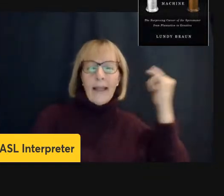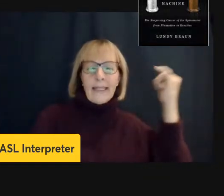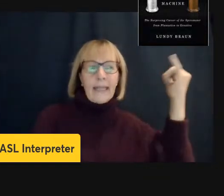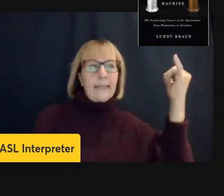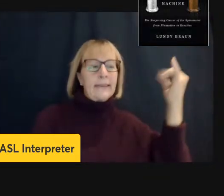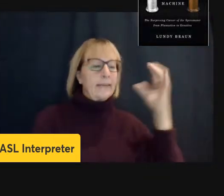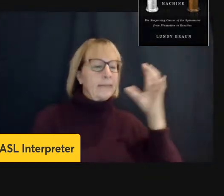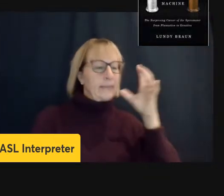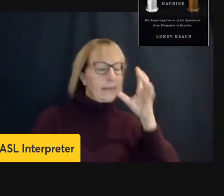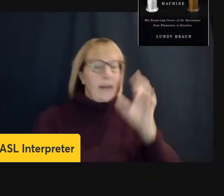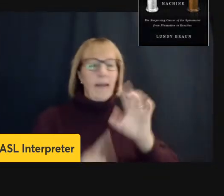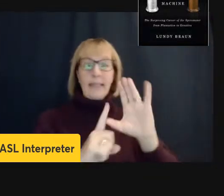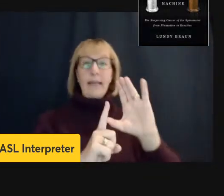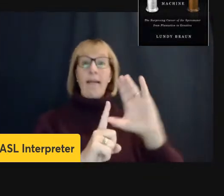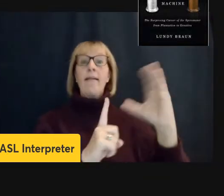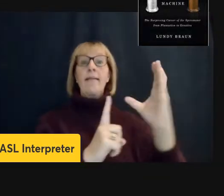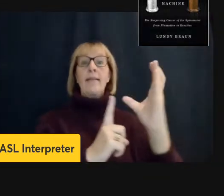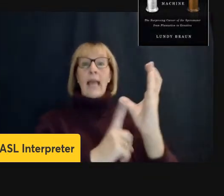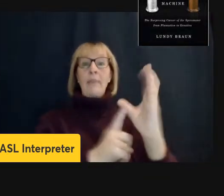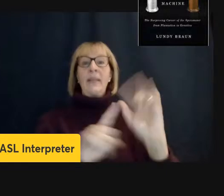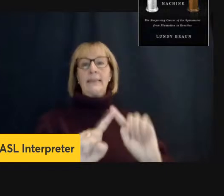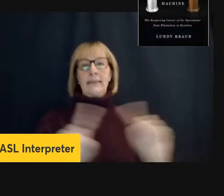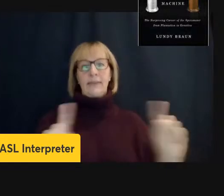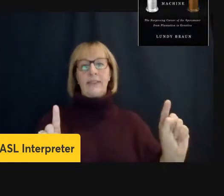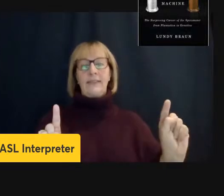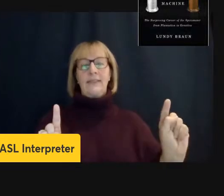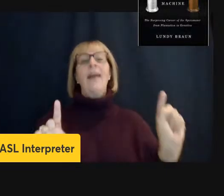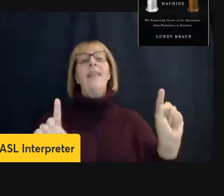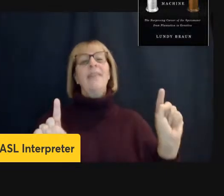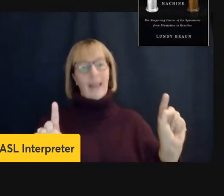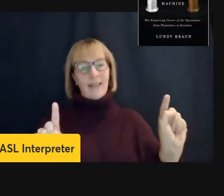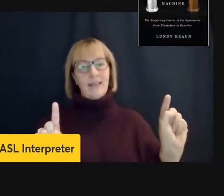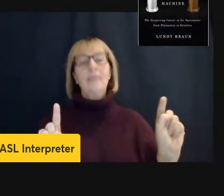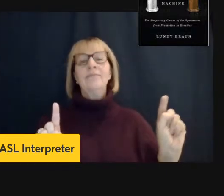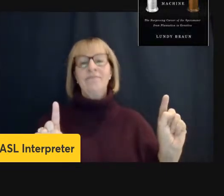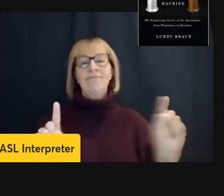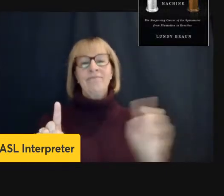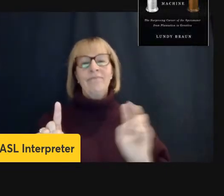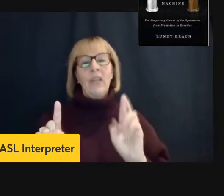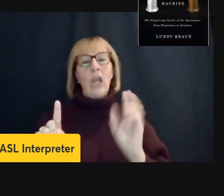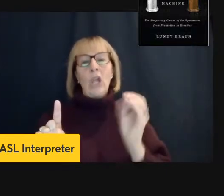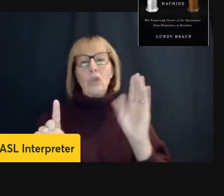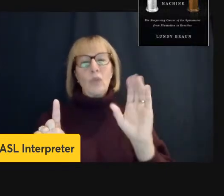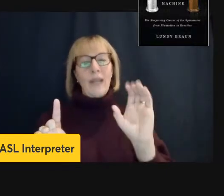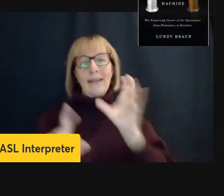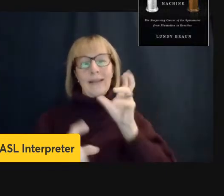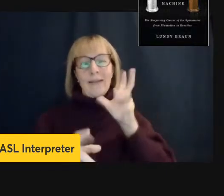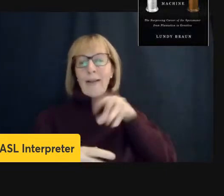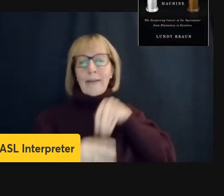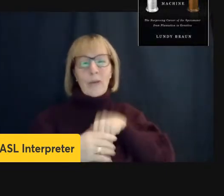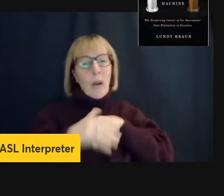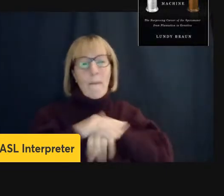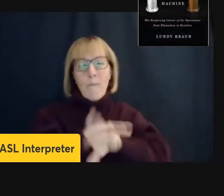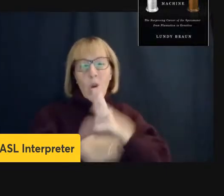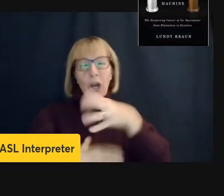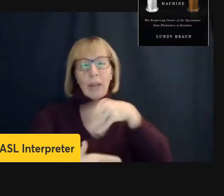climatic difference accounted for any observed difference by race, that it was not innate. So even in